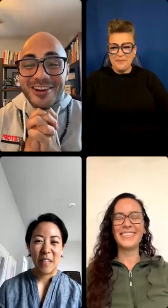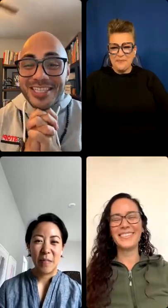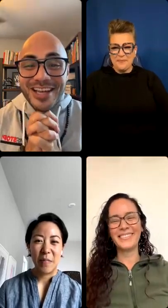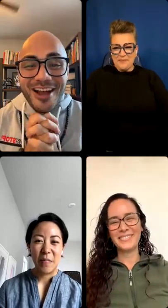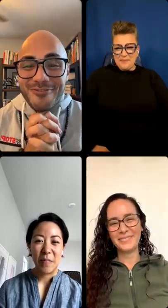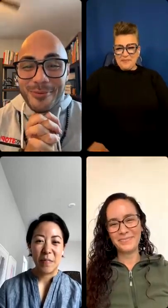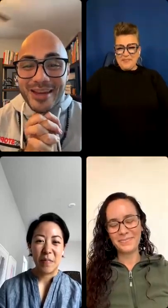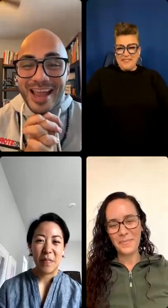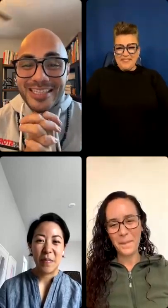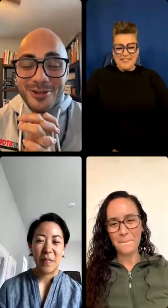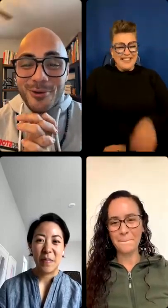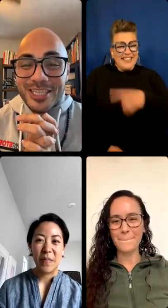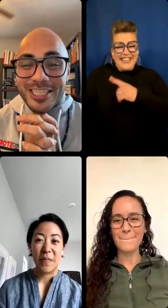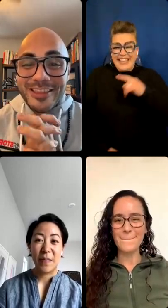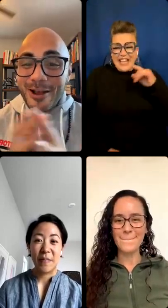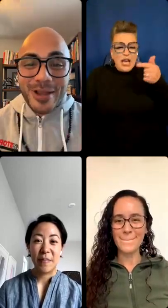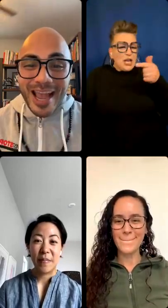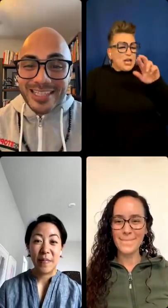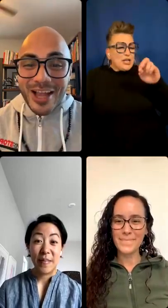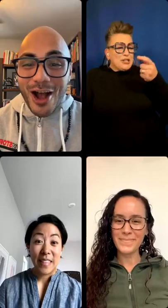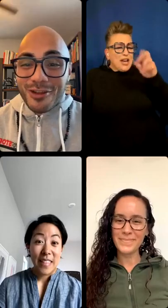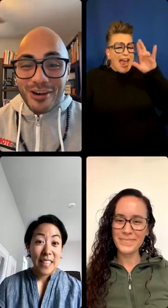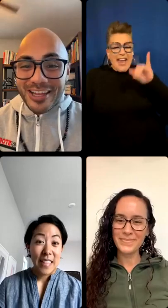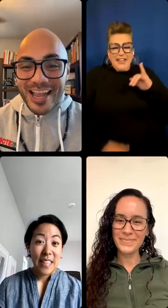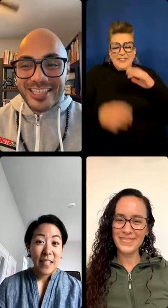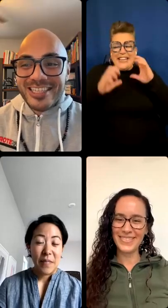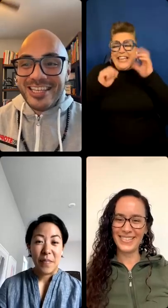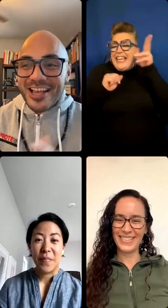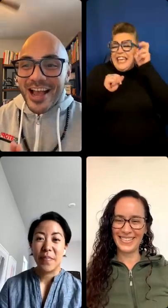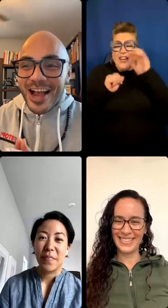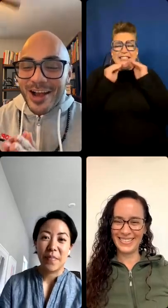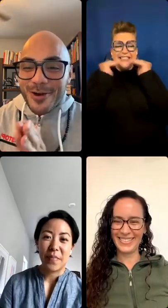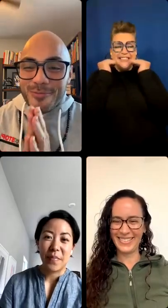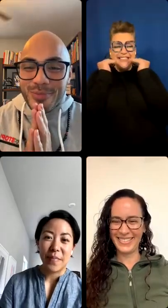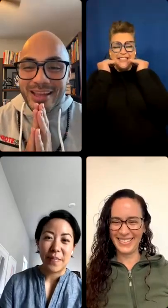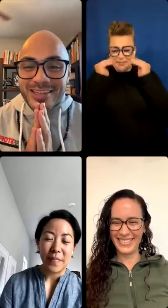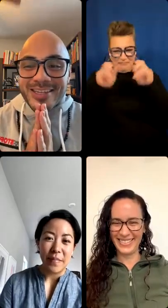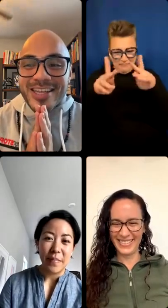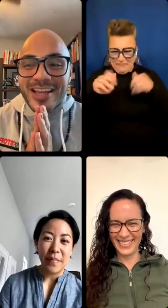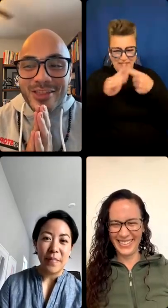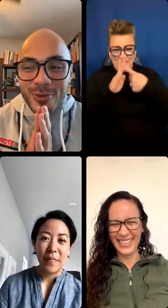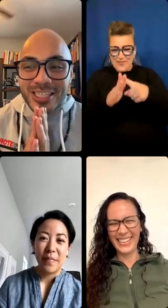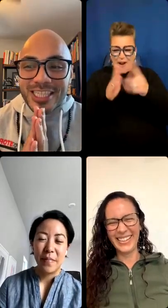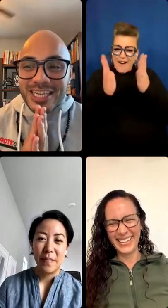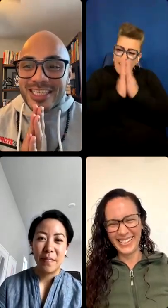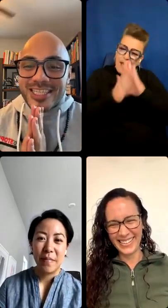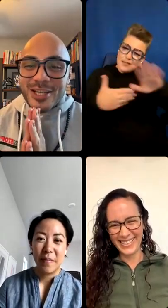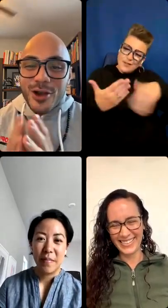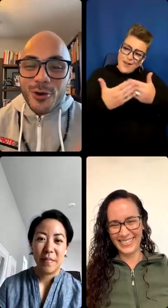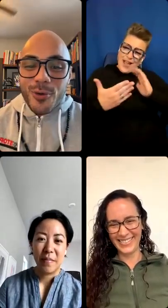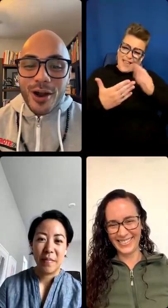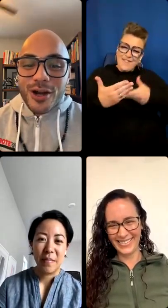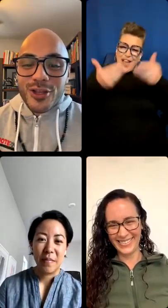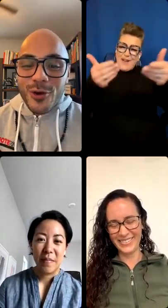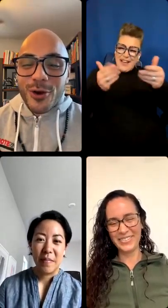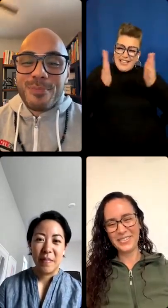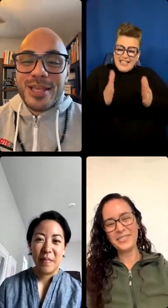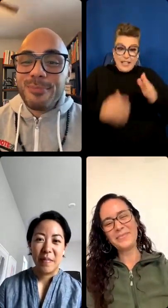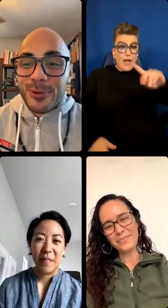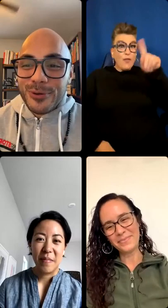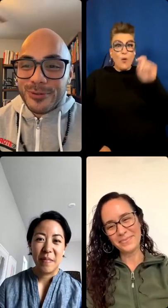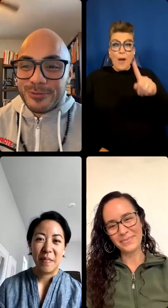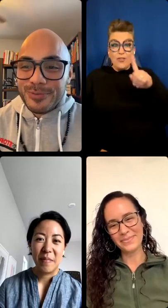To start us off, I'm going to ask a question that we asked all of our guests. And the question is, who are